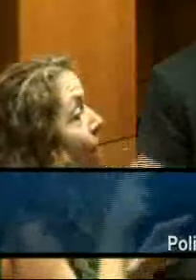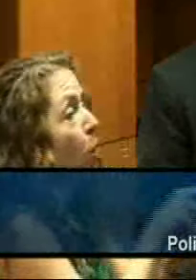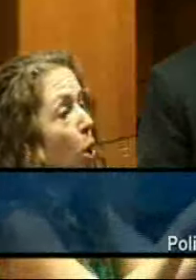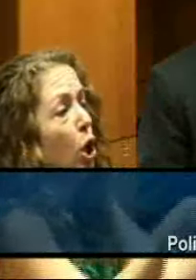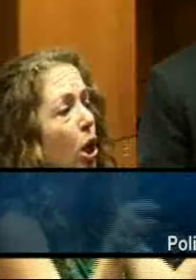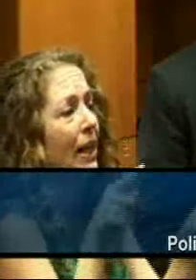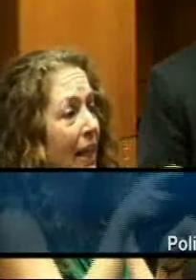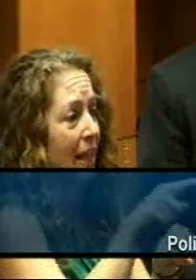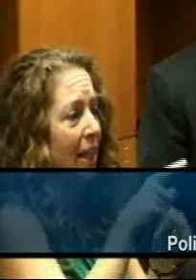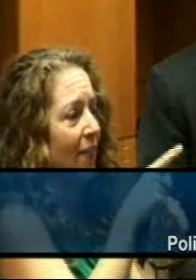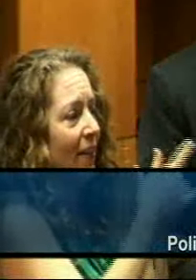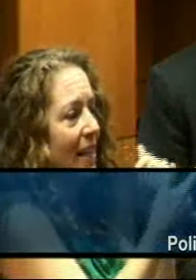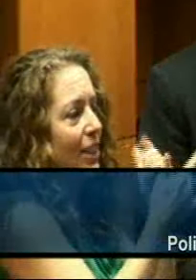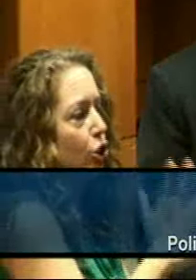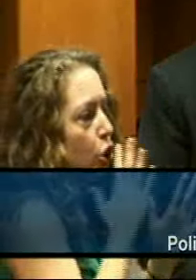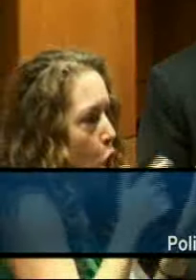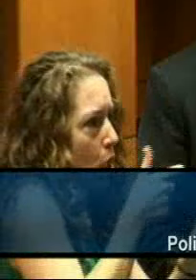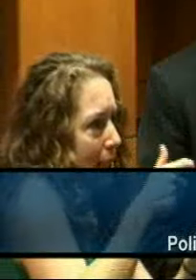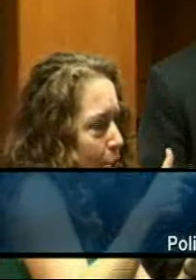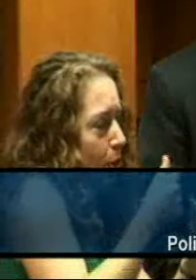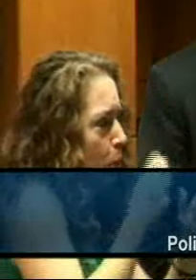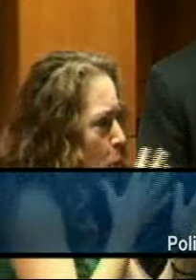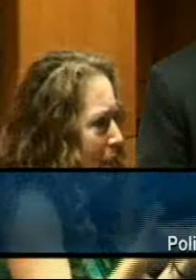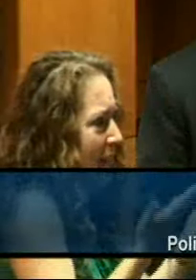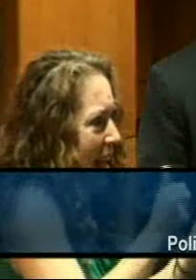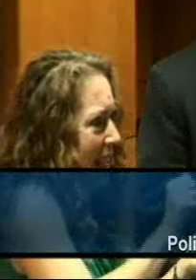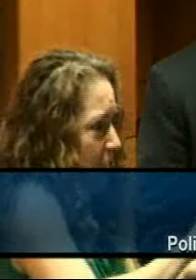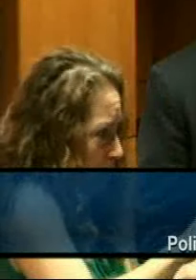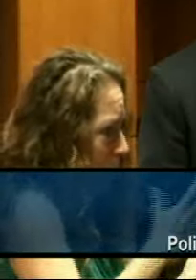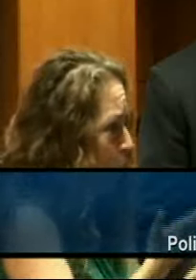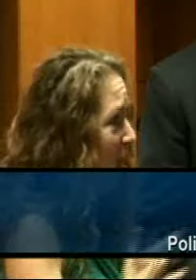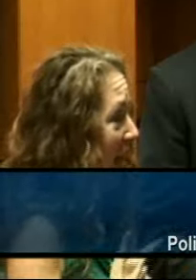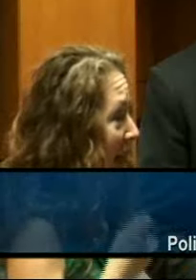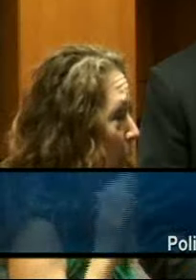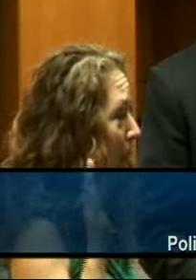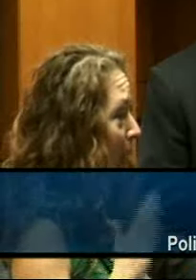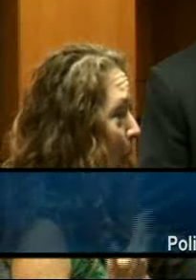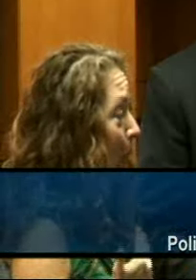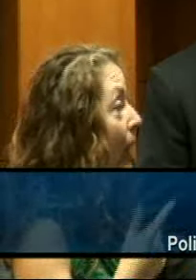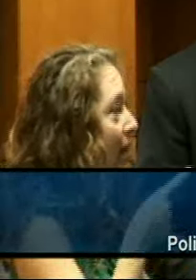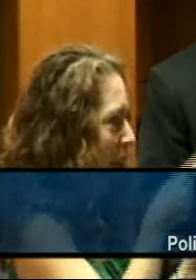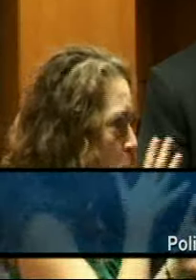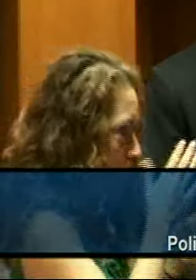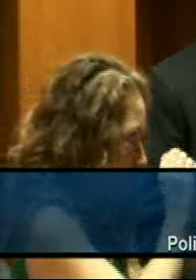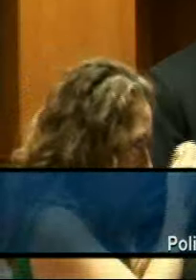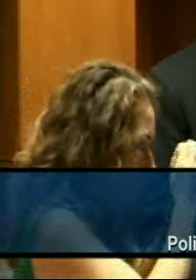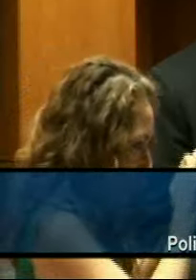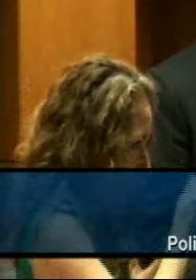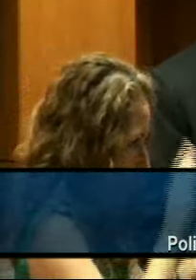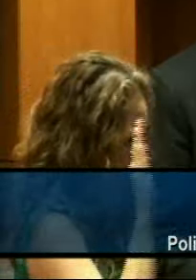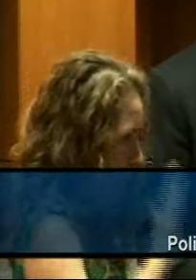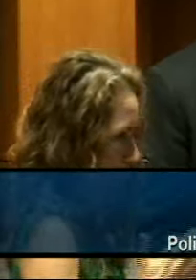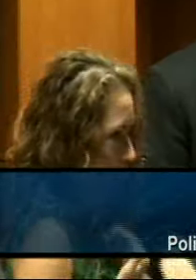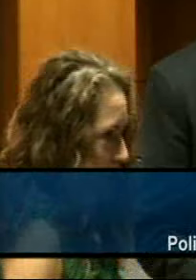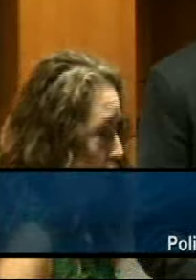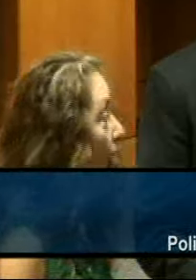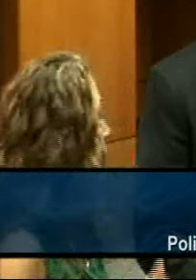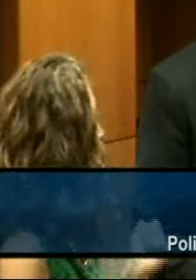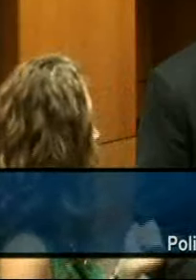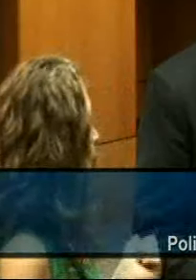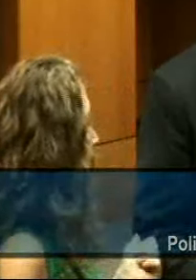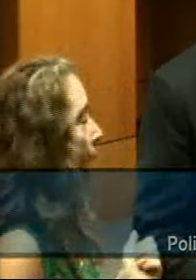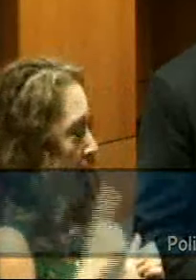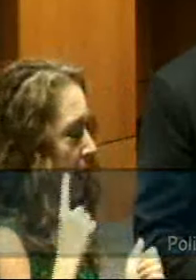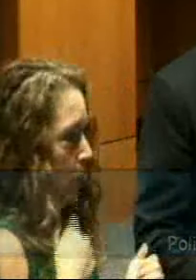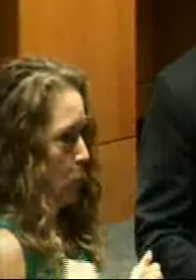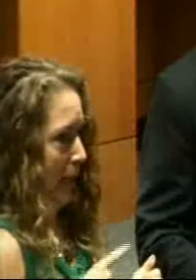You may have felt a little bit of Yes. cool come out, and they're not going to rest until they get the... No, that's rapidly on its own. I think